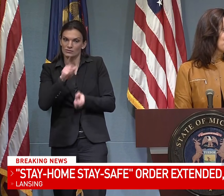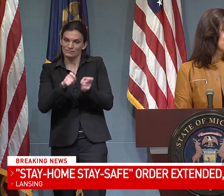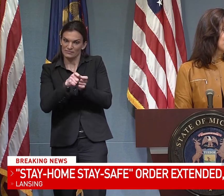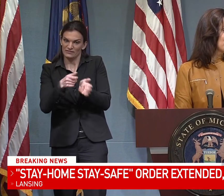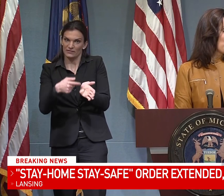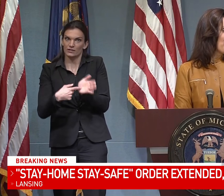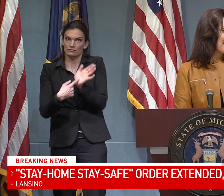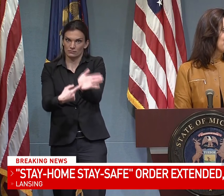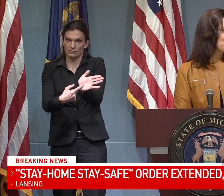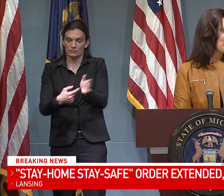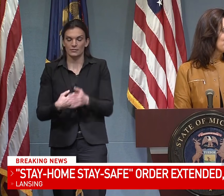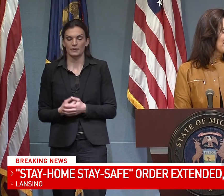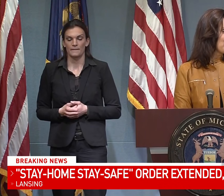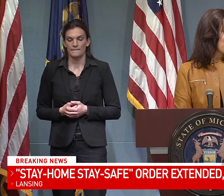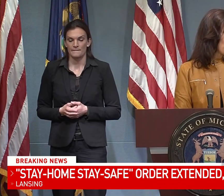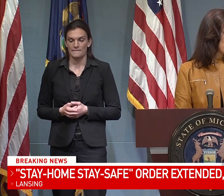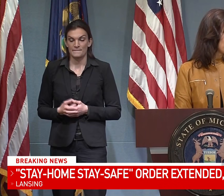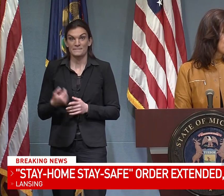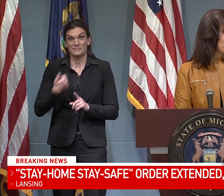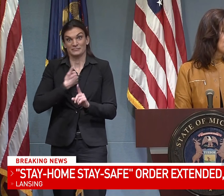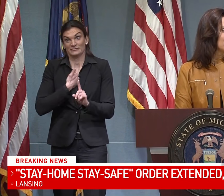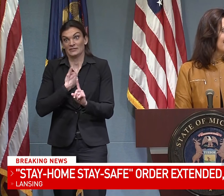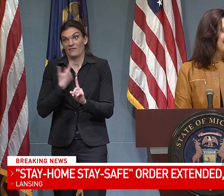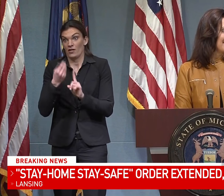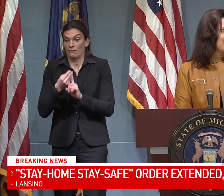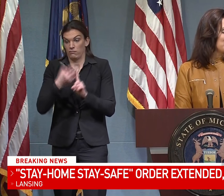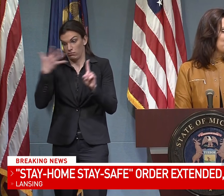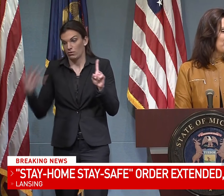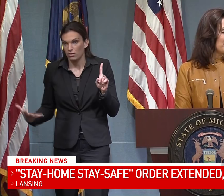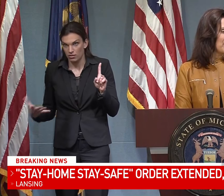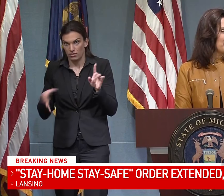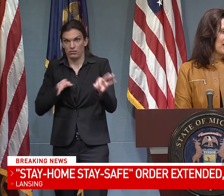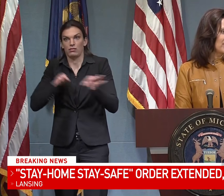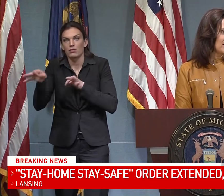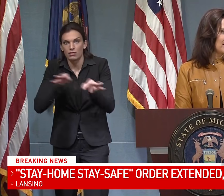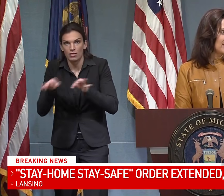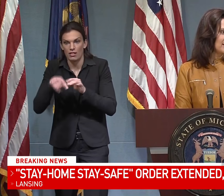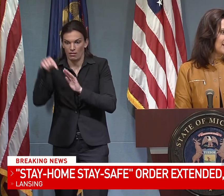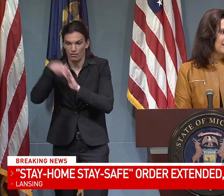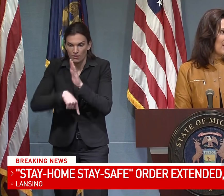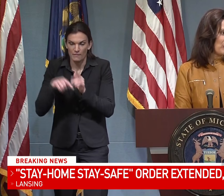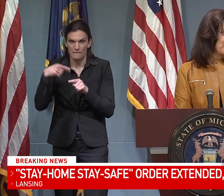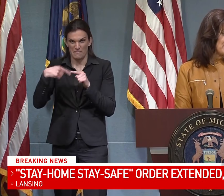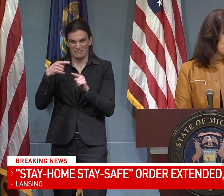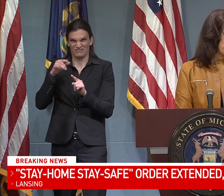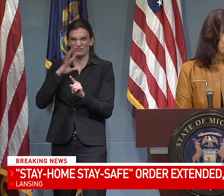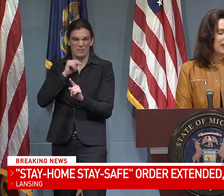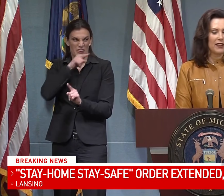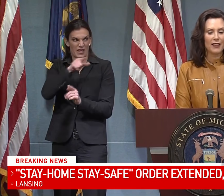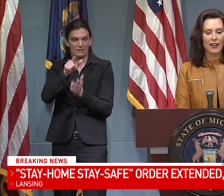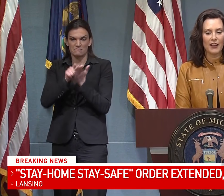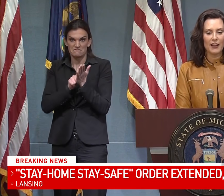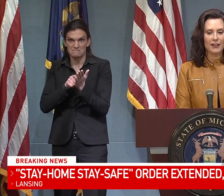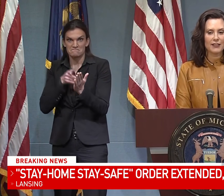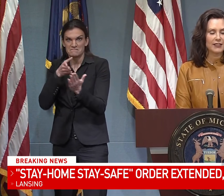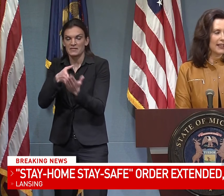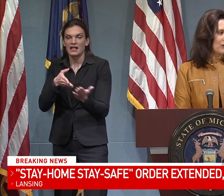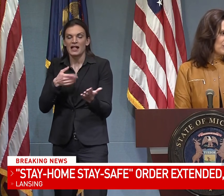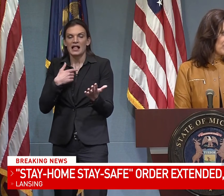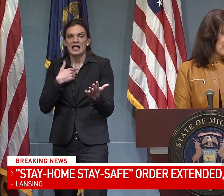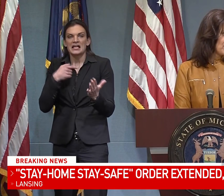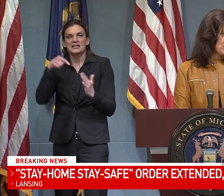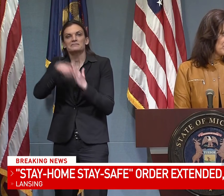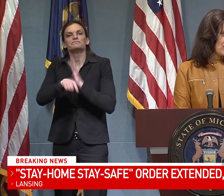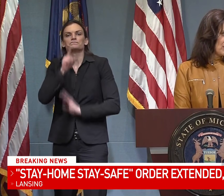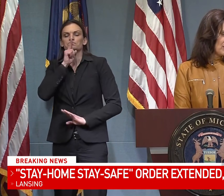not going to opine too much on the merits of the suit, but I'm confident in our position. Second,